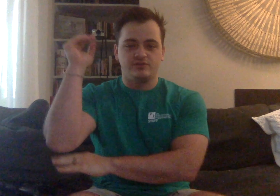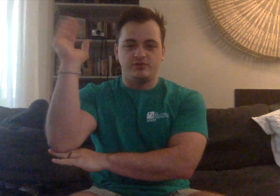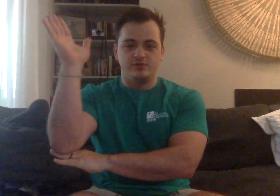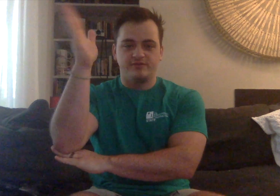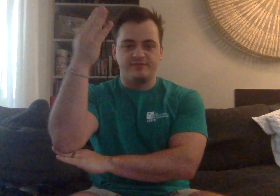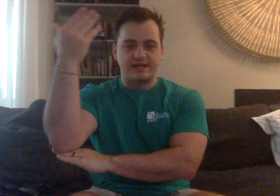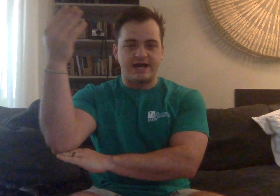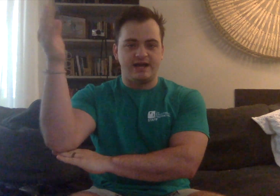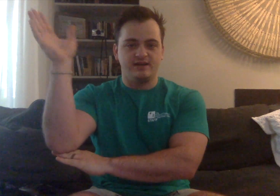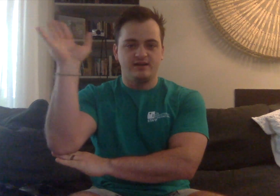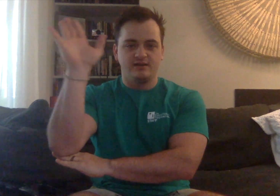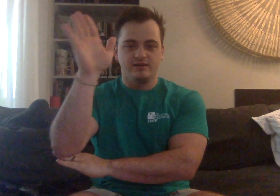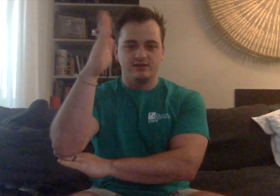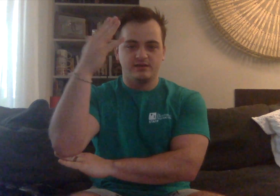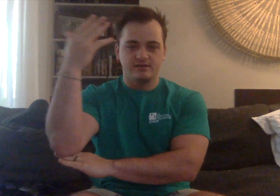to the flag